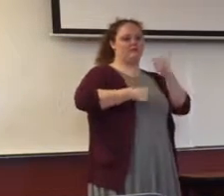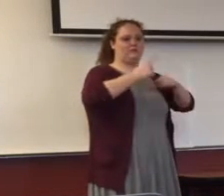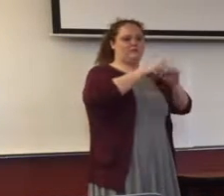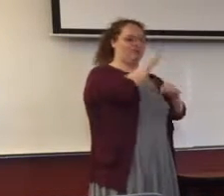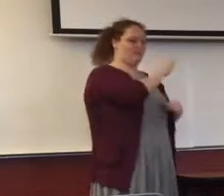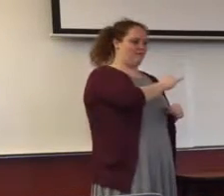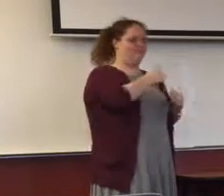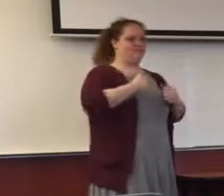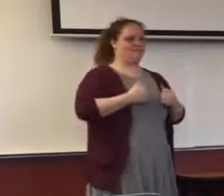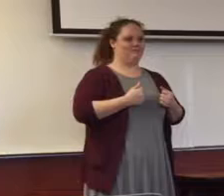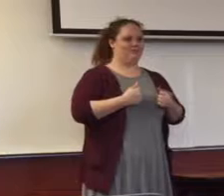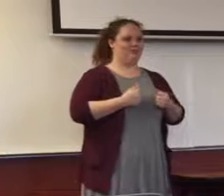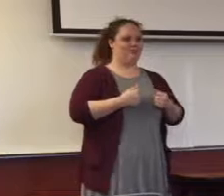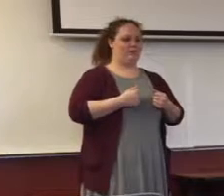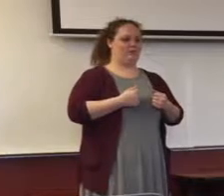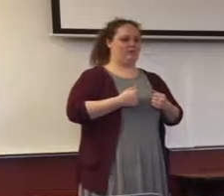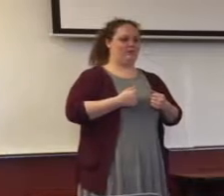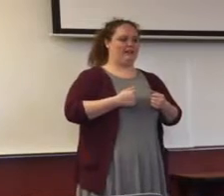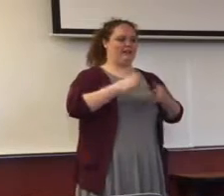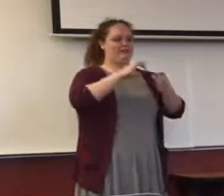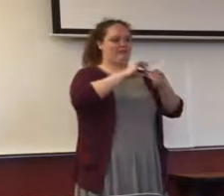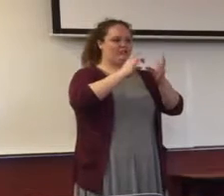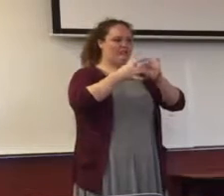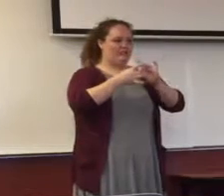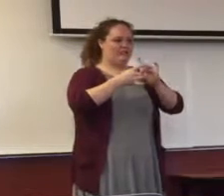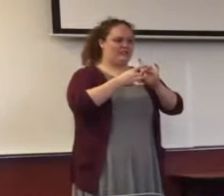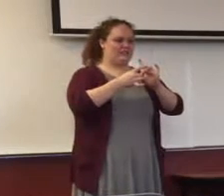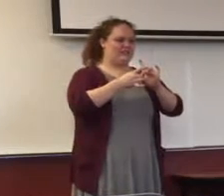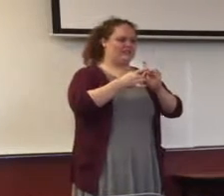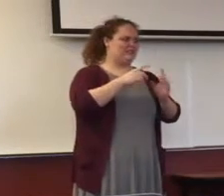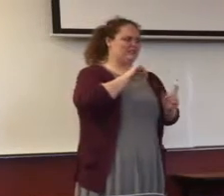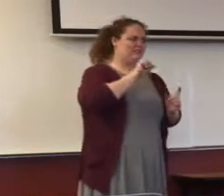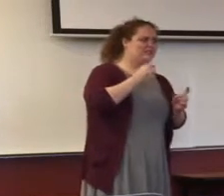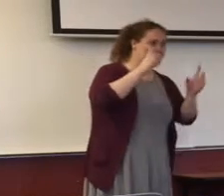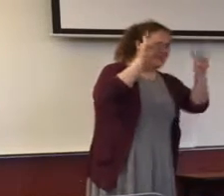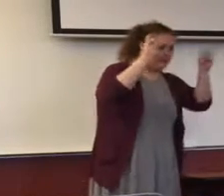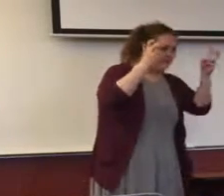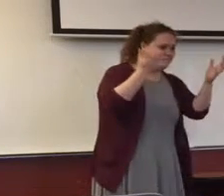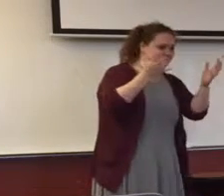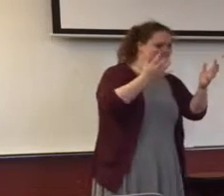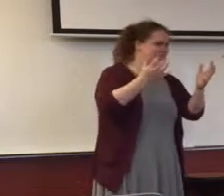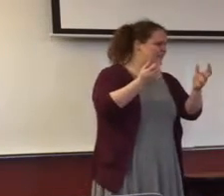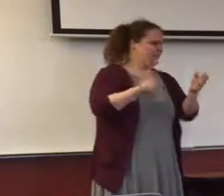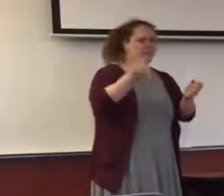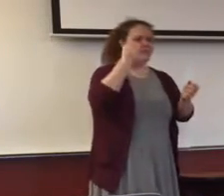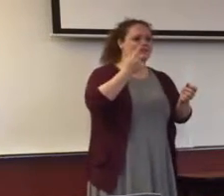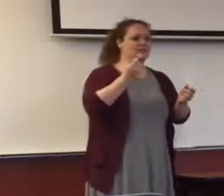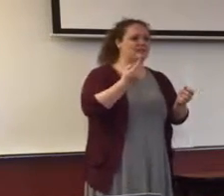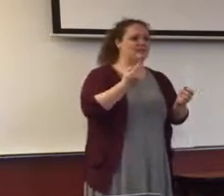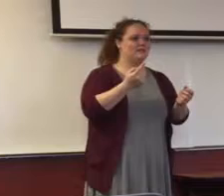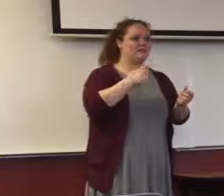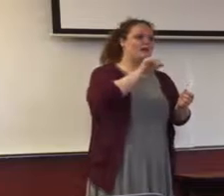bathroom? Topic? I'm like, I said that. Yeah. I'm like, in the bathroom, like, they're like, said that. And I'm like, did